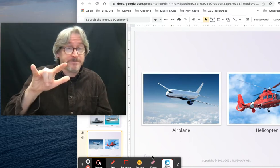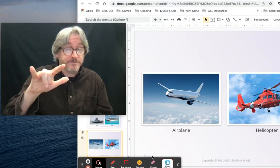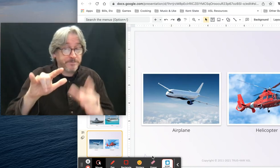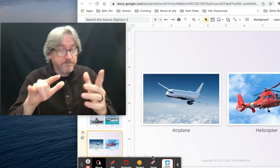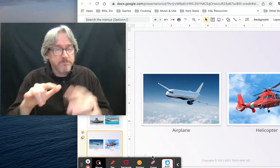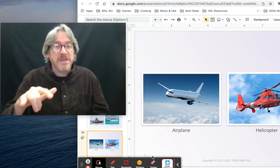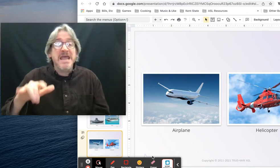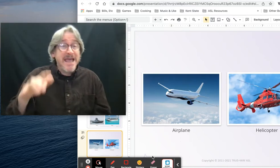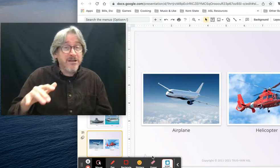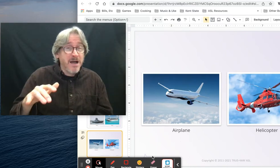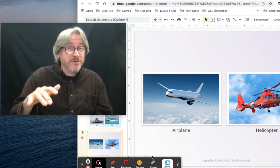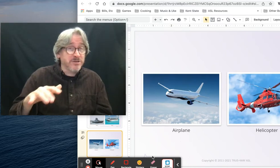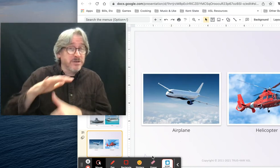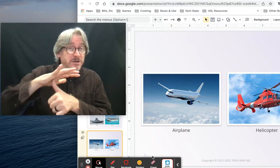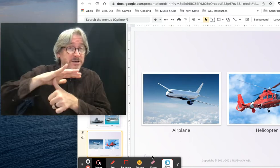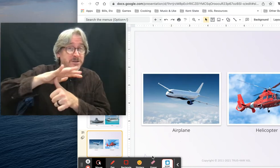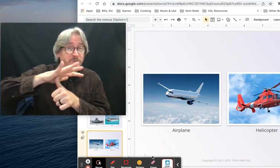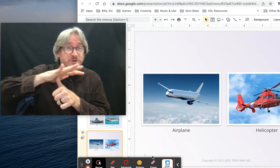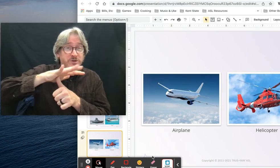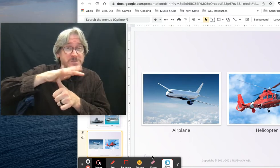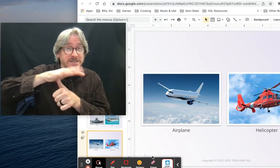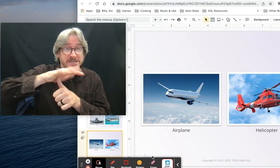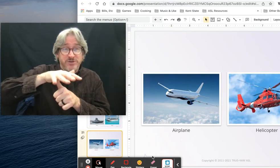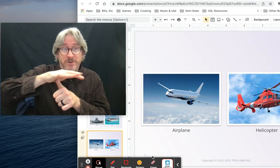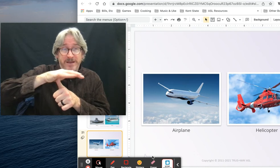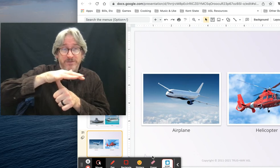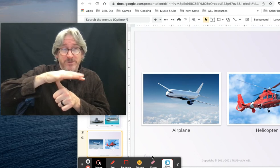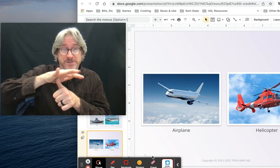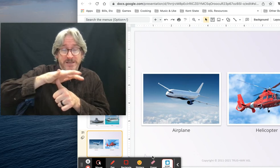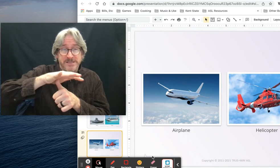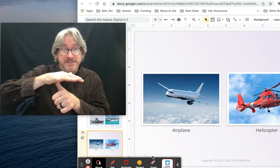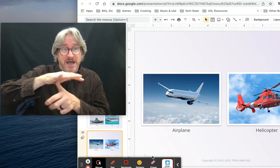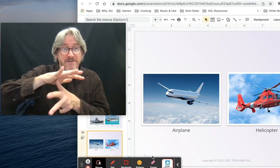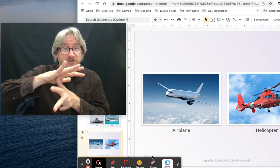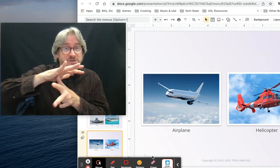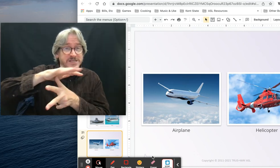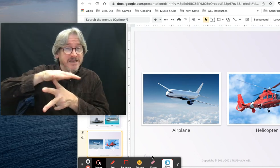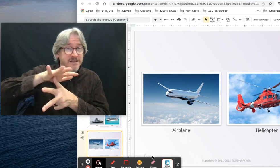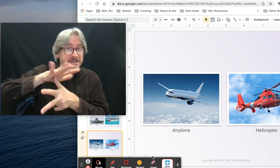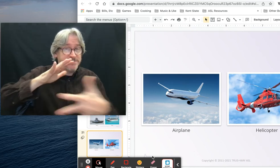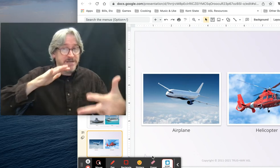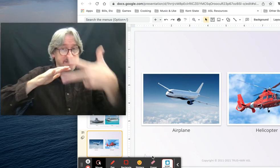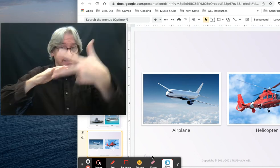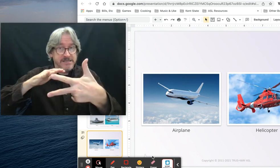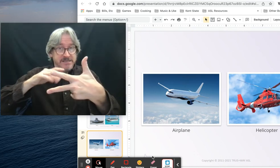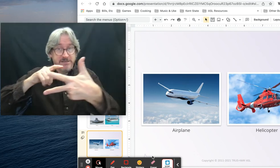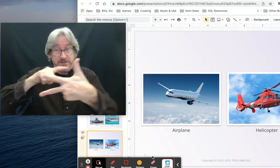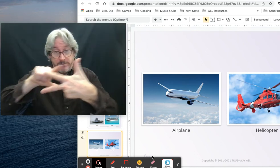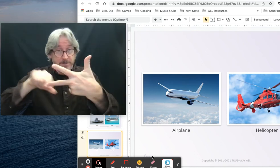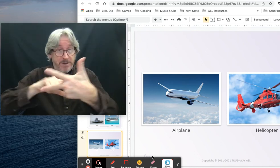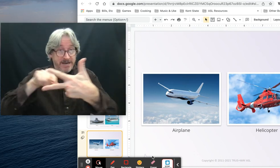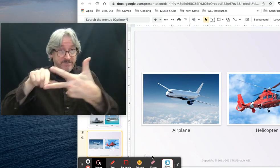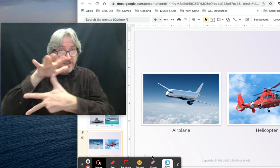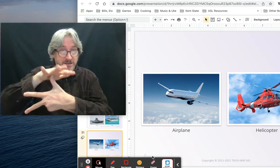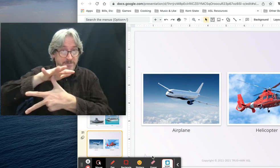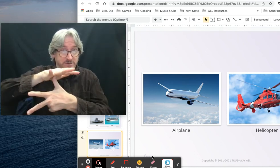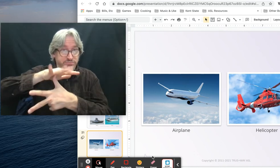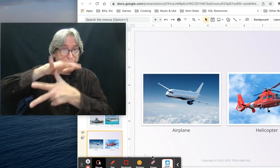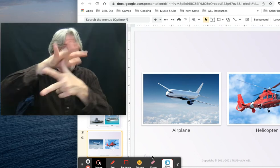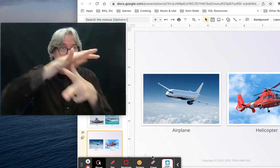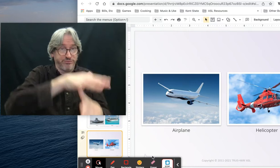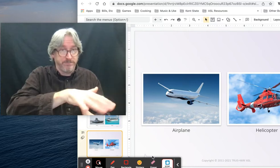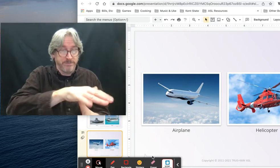Airplane, helicopter. The book they're using this, TWA, they're using this. I've also seen this because this is the body of the